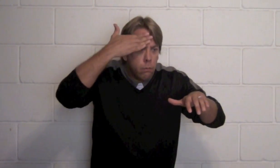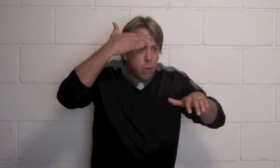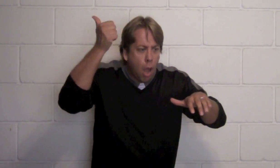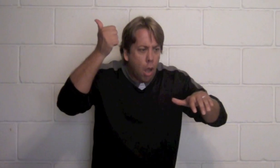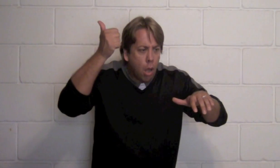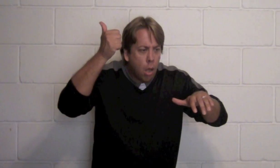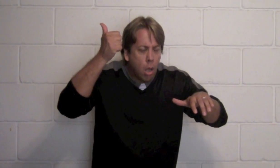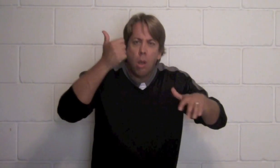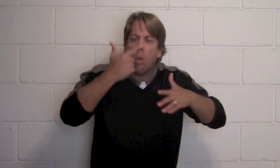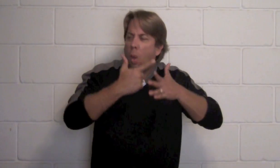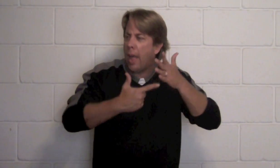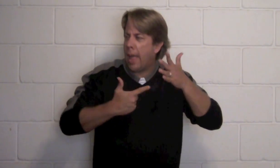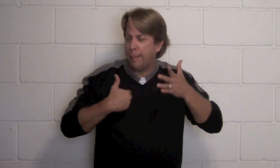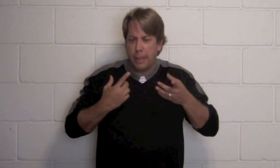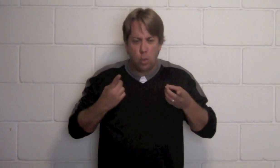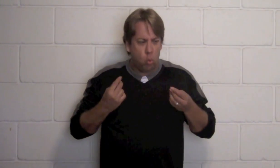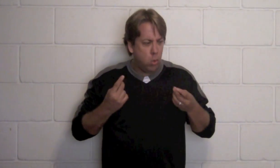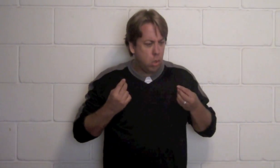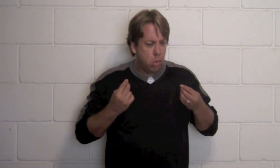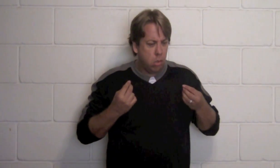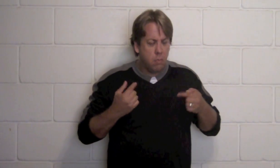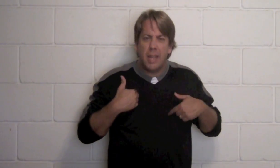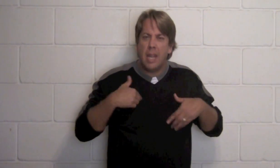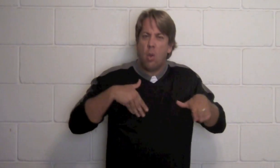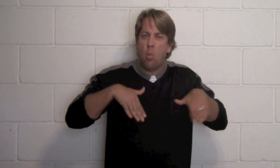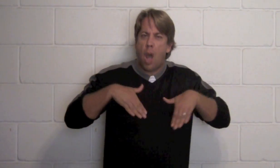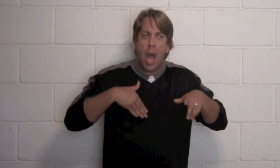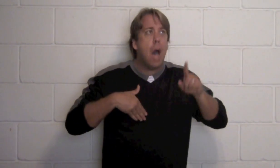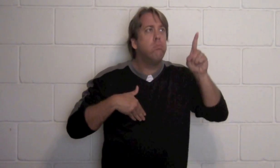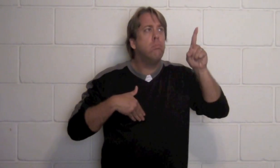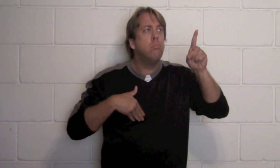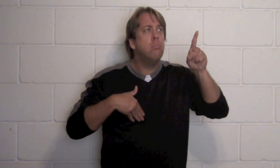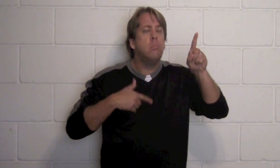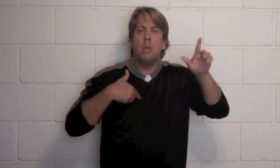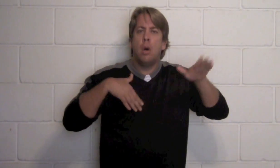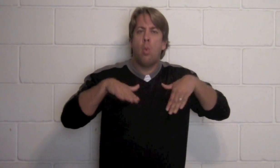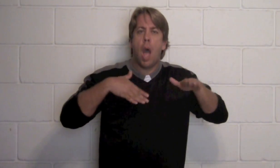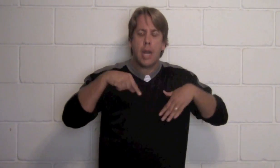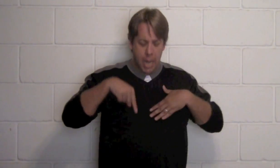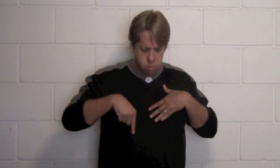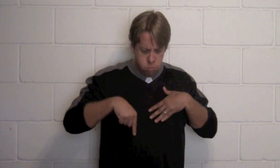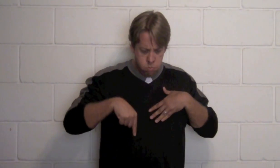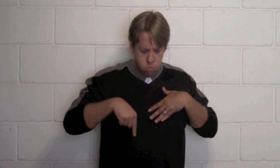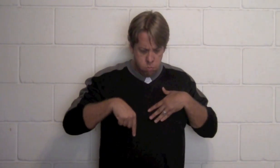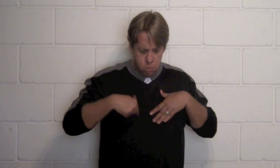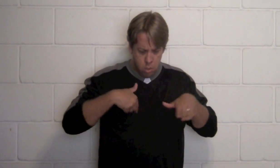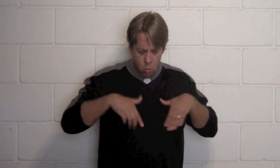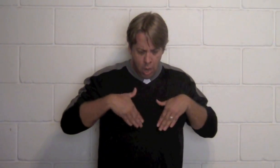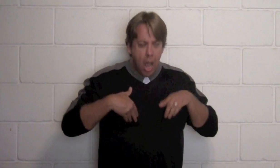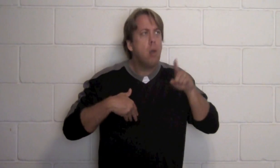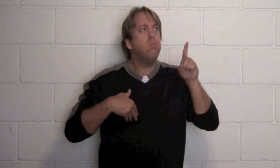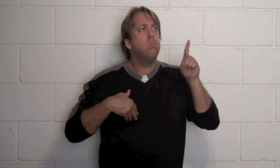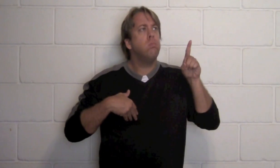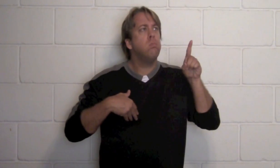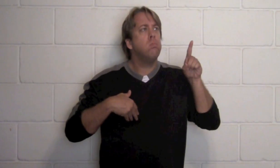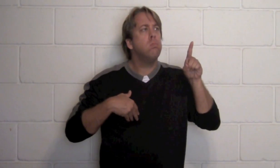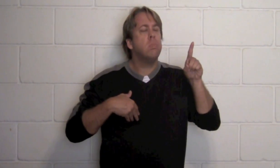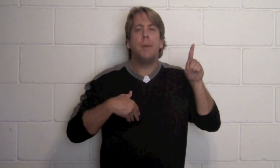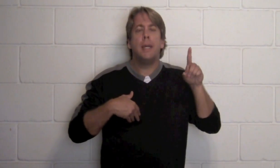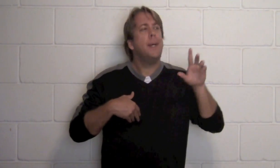and forgot what she was doing. She didn't know if she was walking up or walking down, walking up the